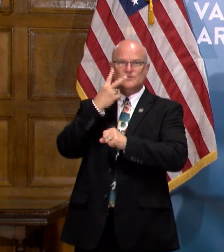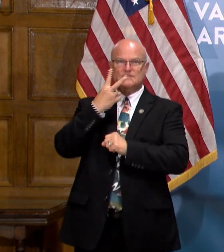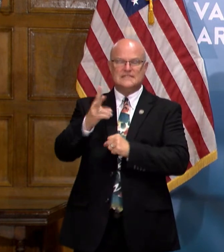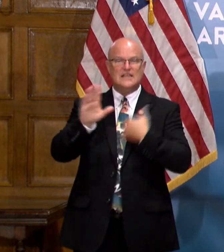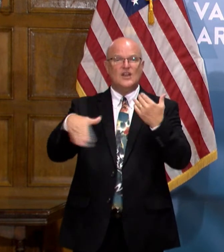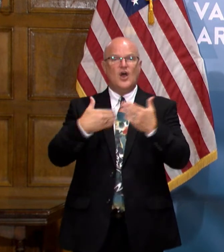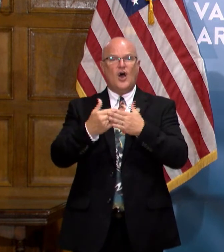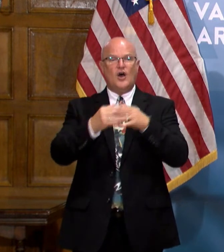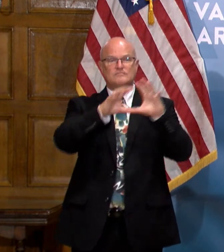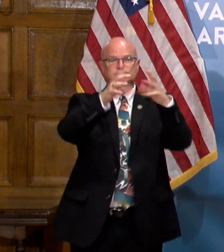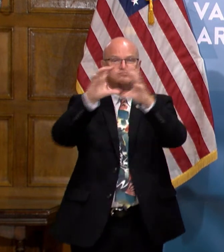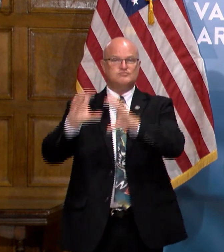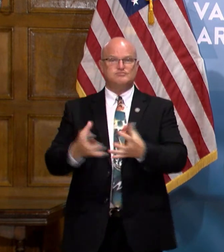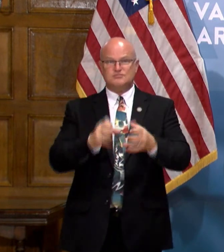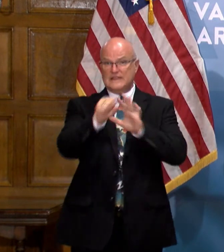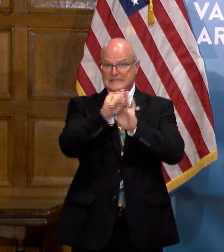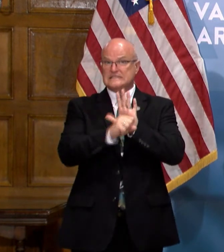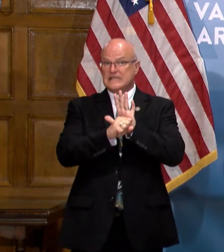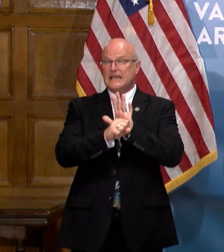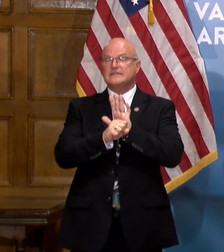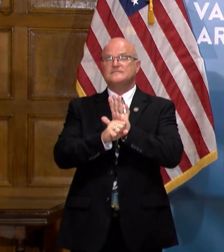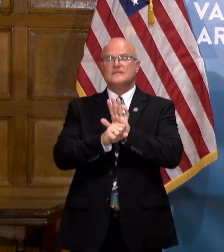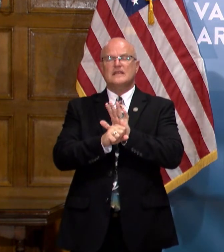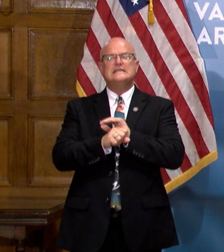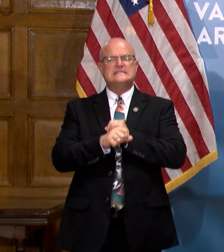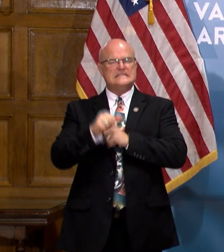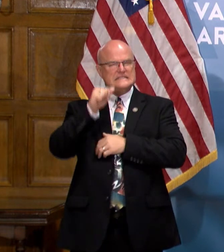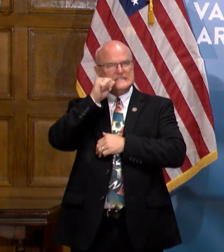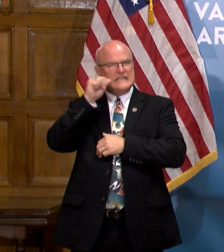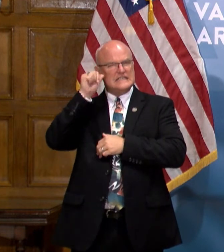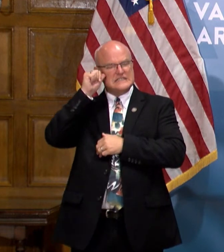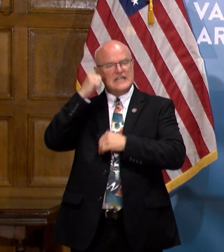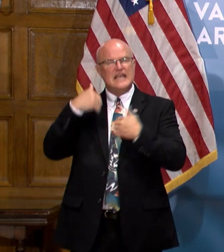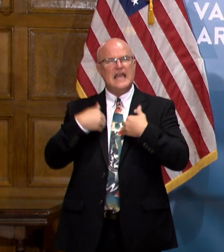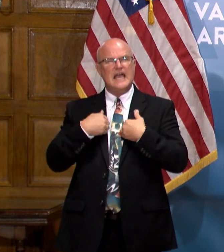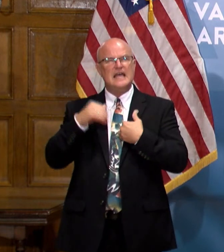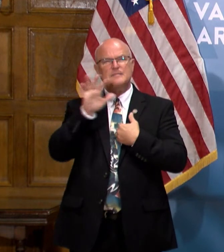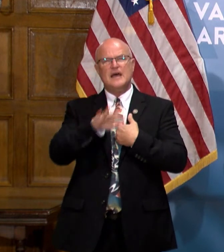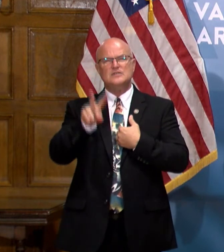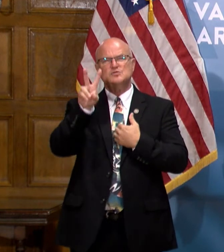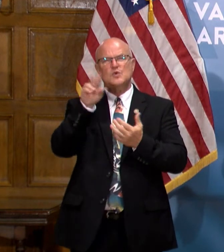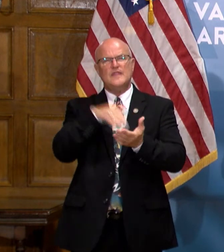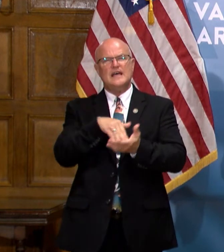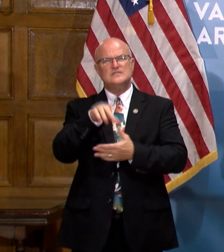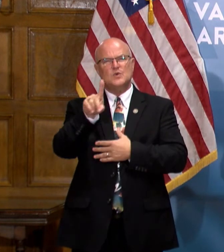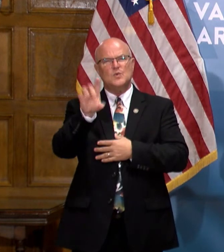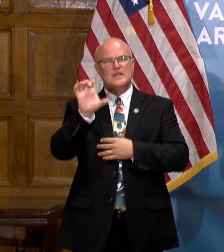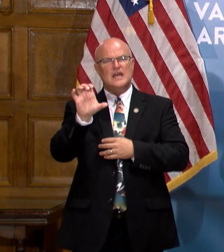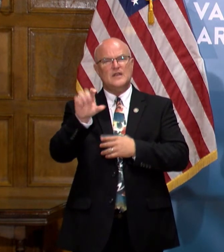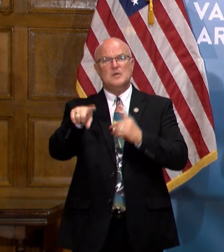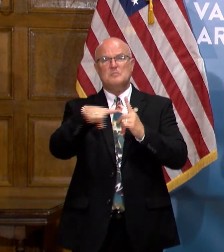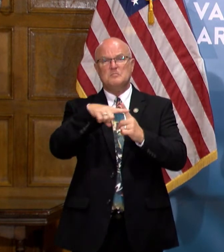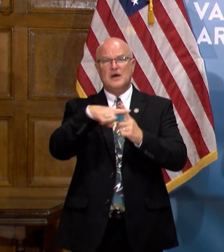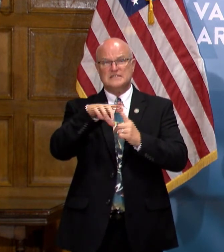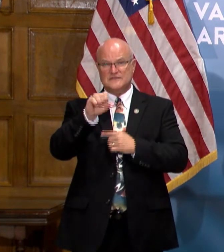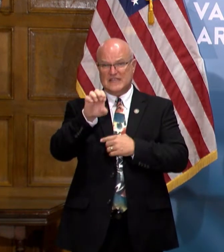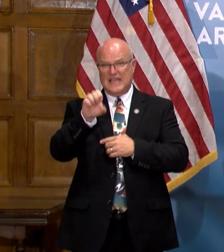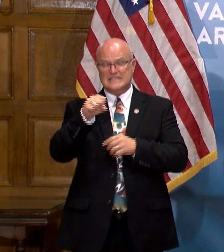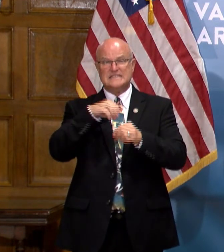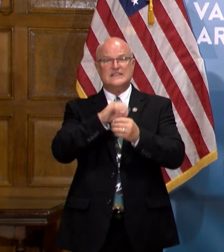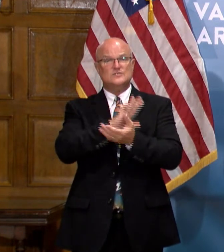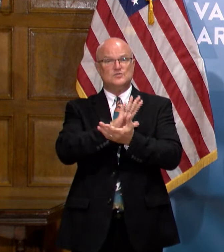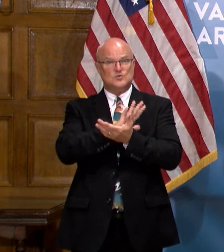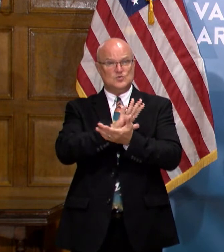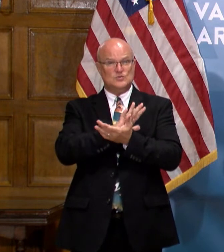other sectors of the state. We, as of yesterday, had a little over 2,100 positive cases currently in